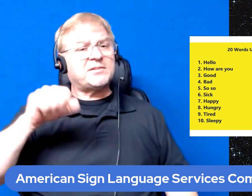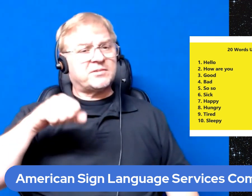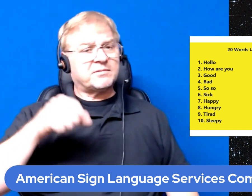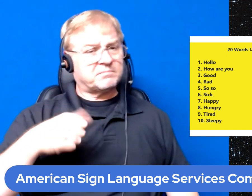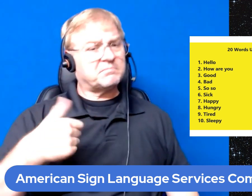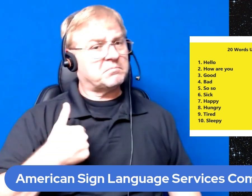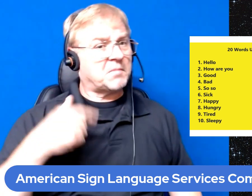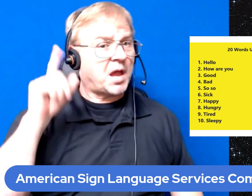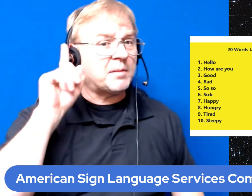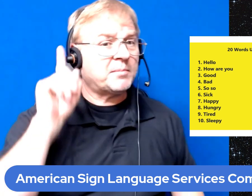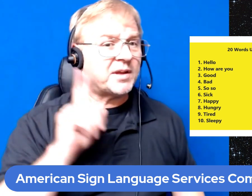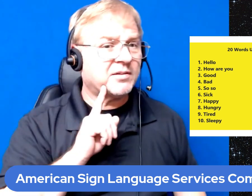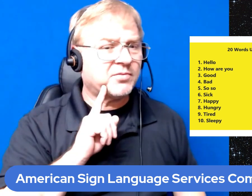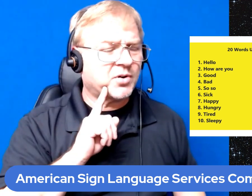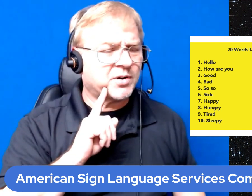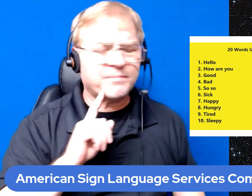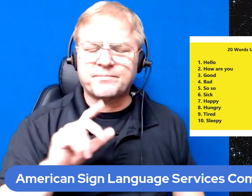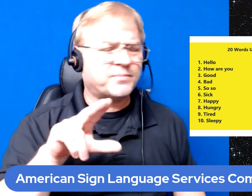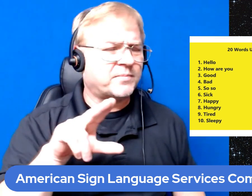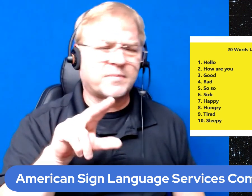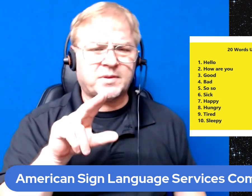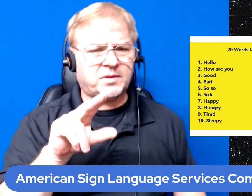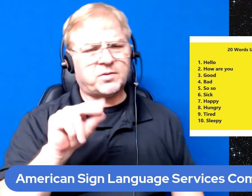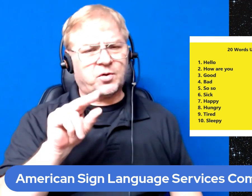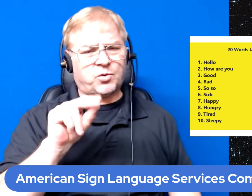Yes, I'm deaf, or no,